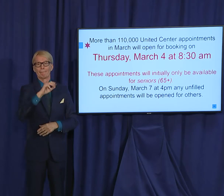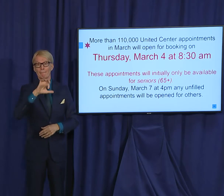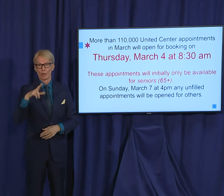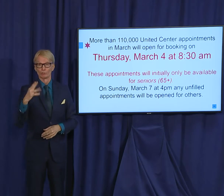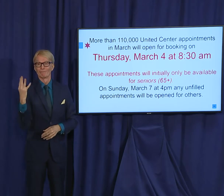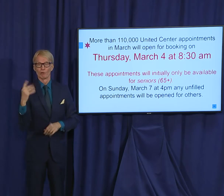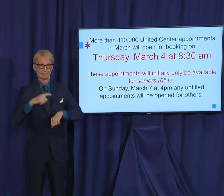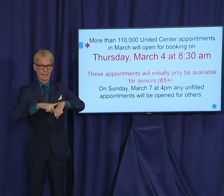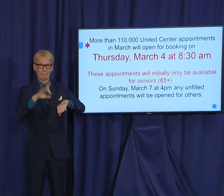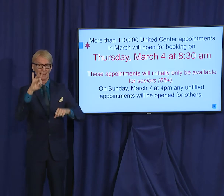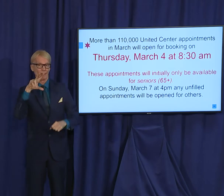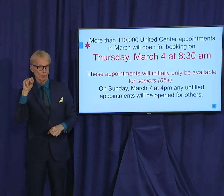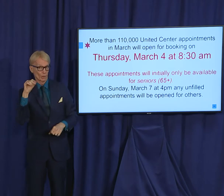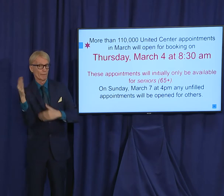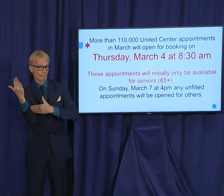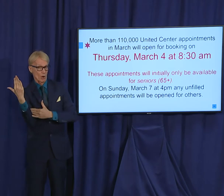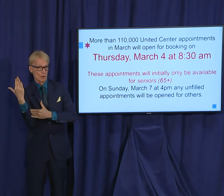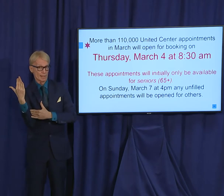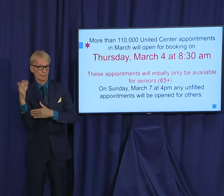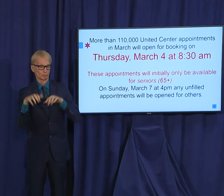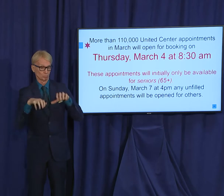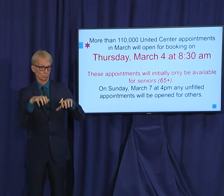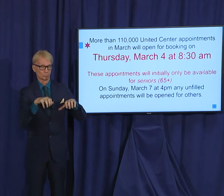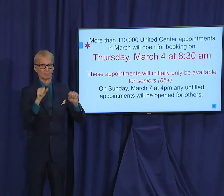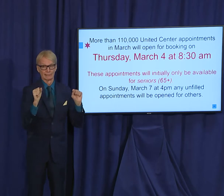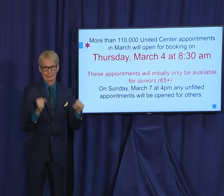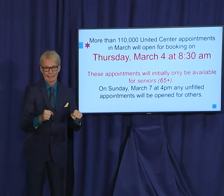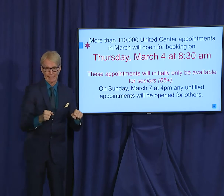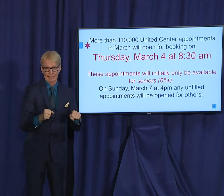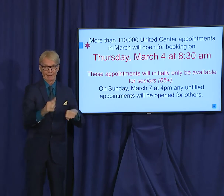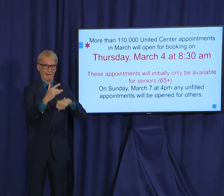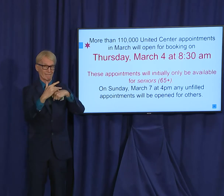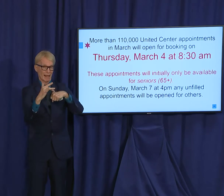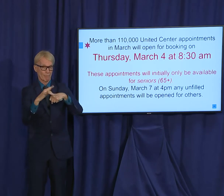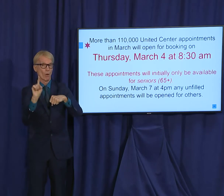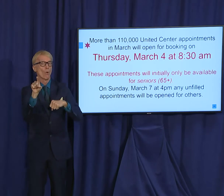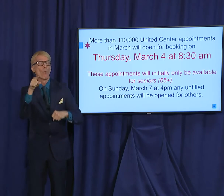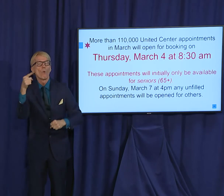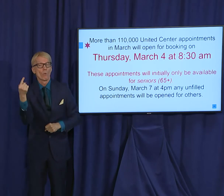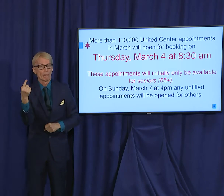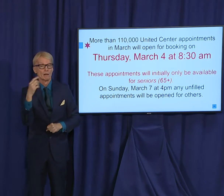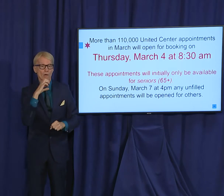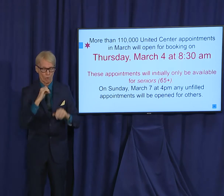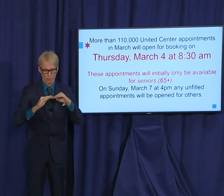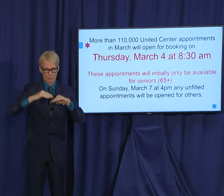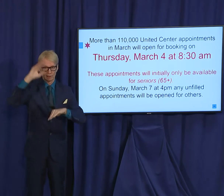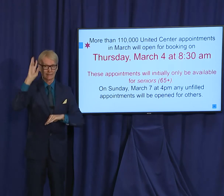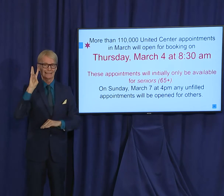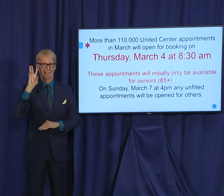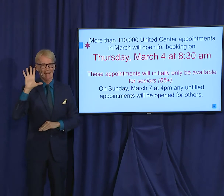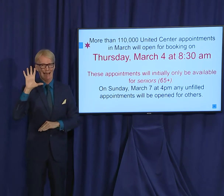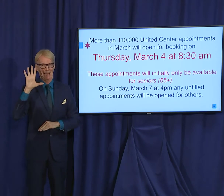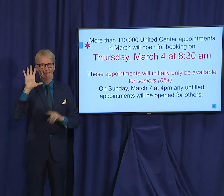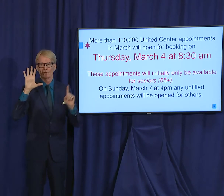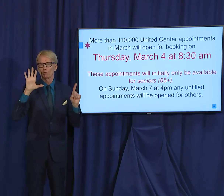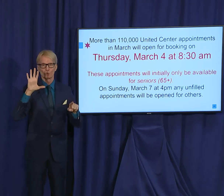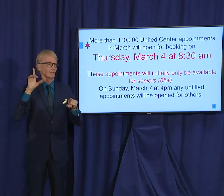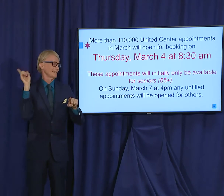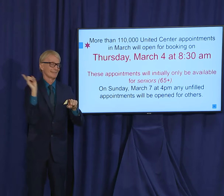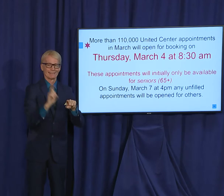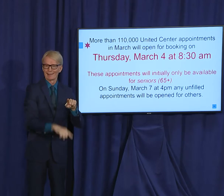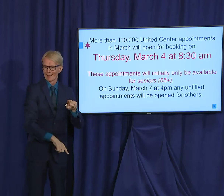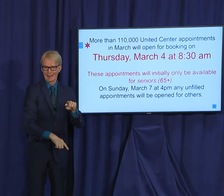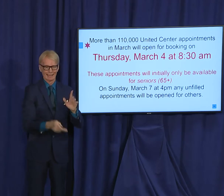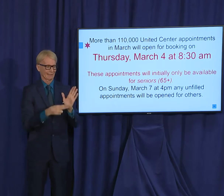a.m. Those appointments will initially only be available for seniors age 65 and older. So you cannot sign